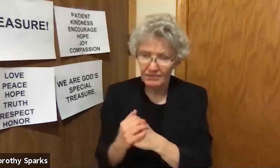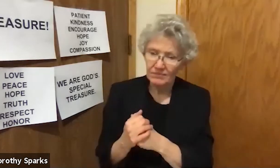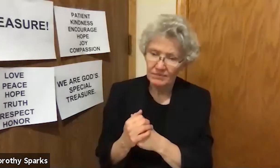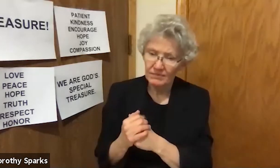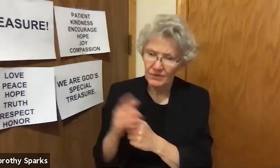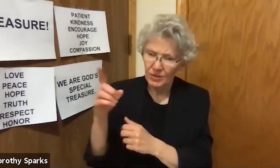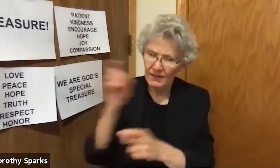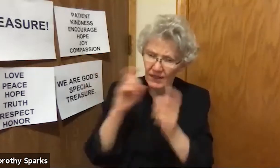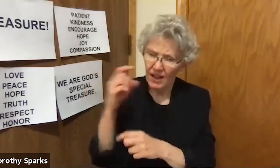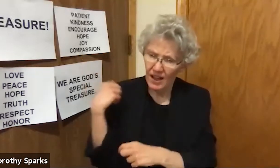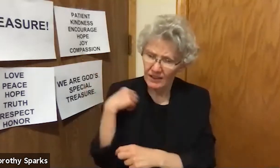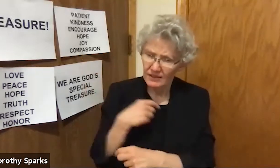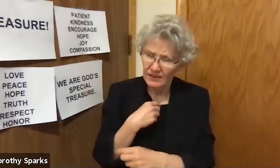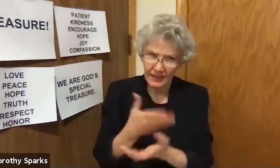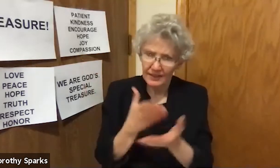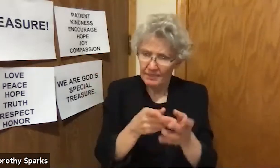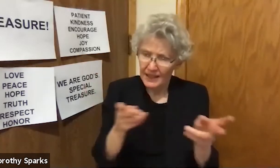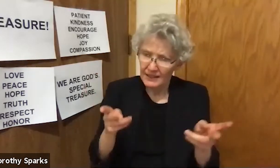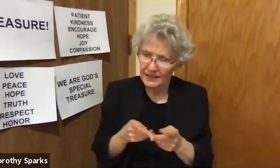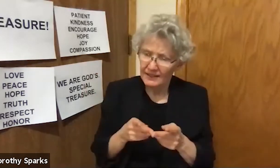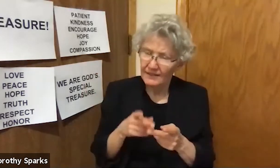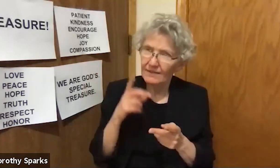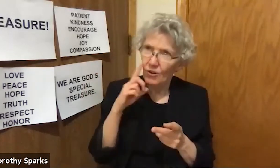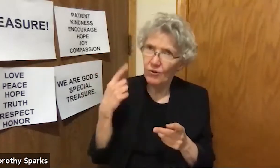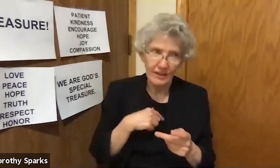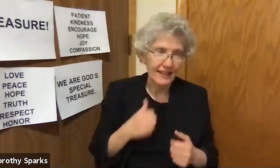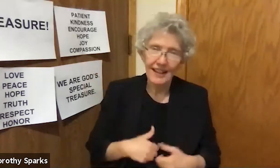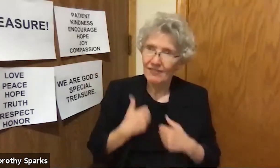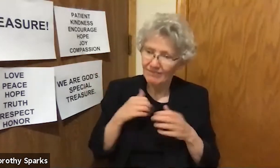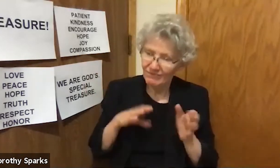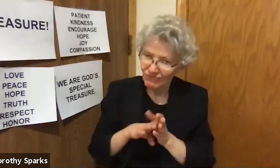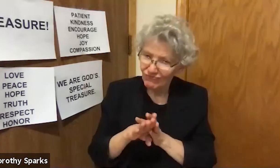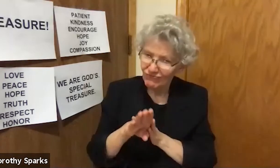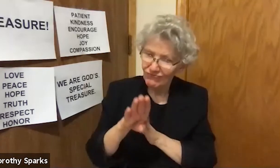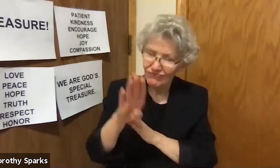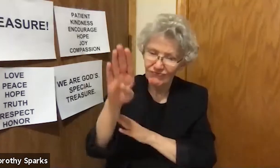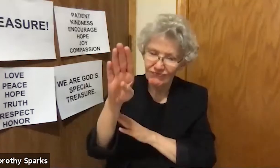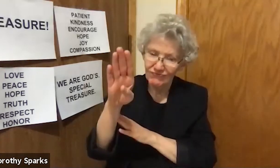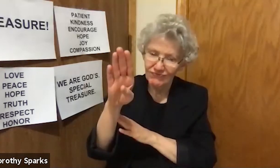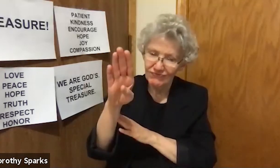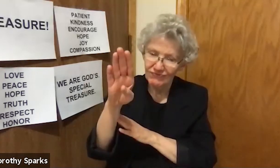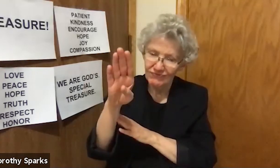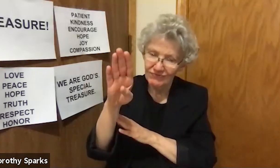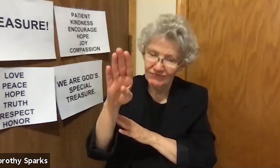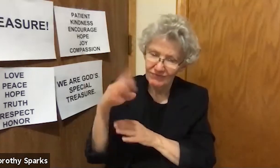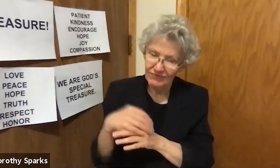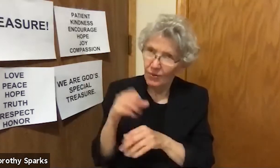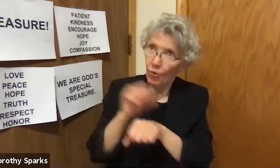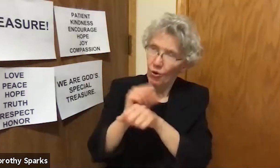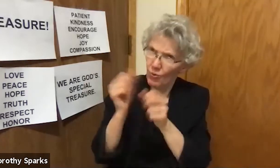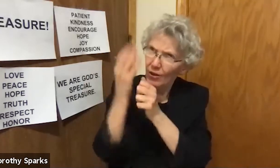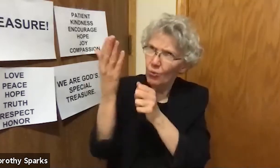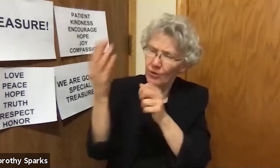God, you are creator. You have given us this place where we